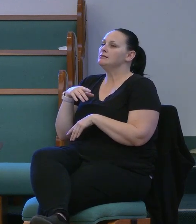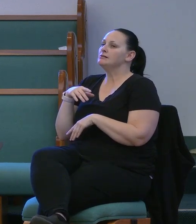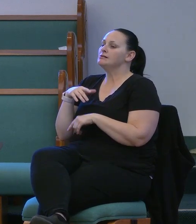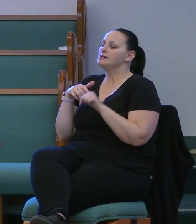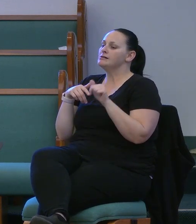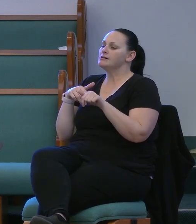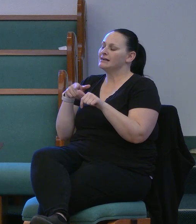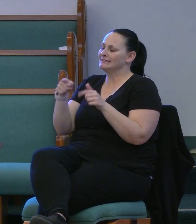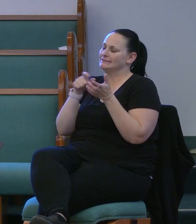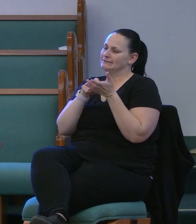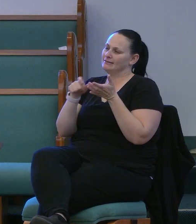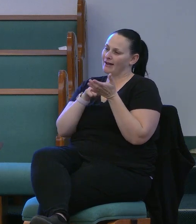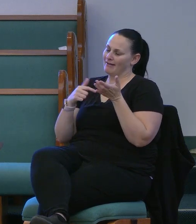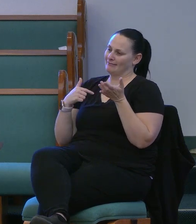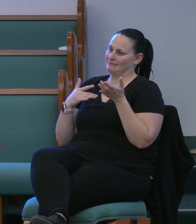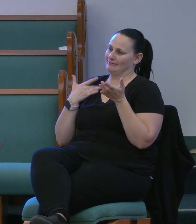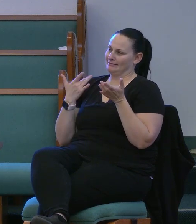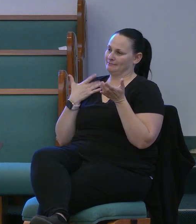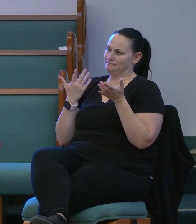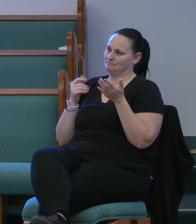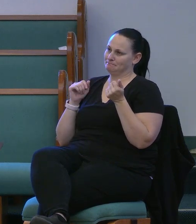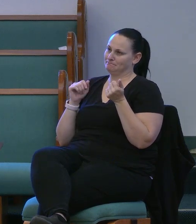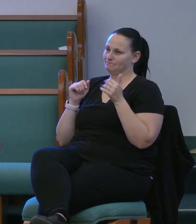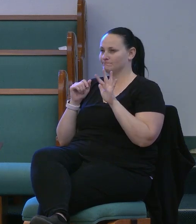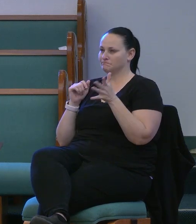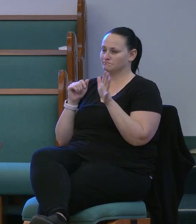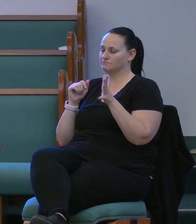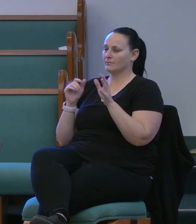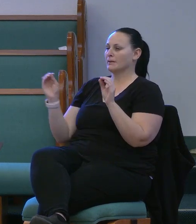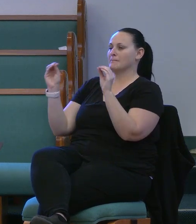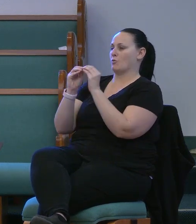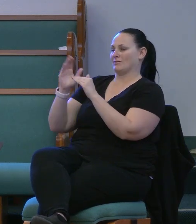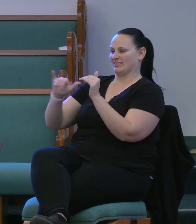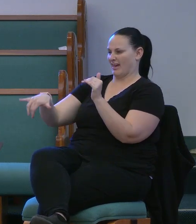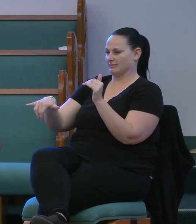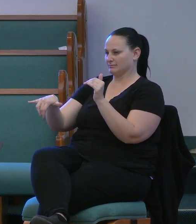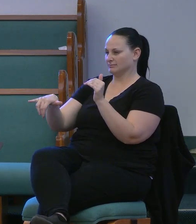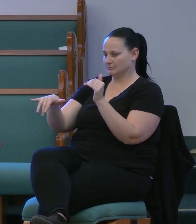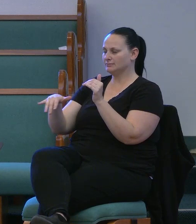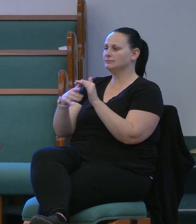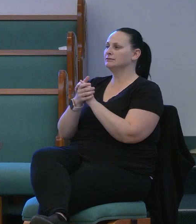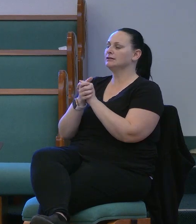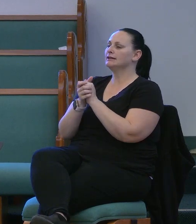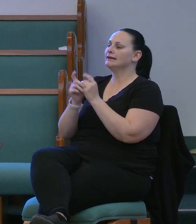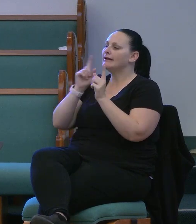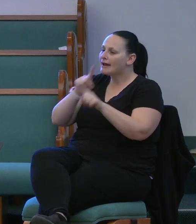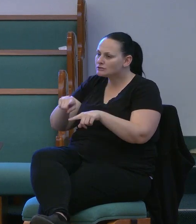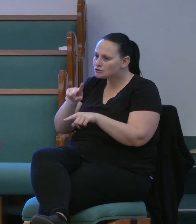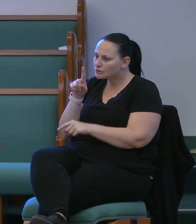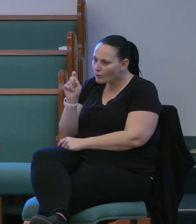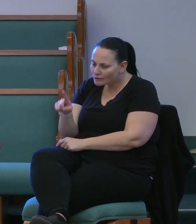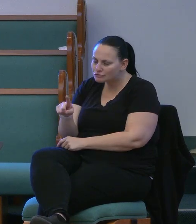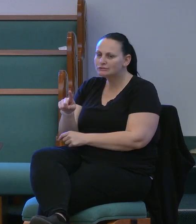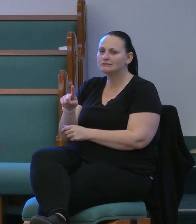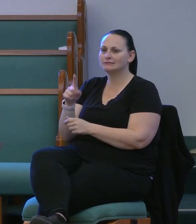This passage, I think, does much more than that. It answers the